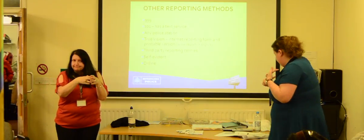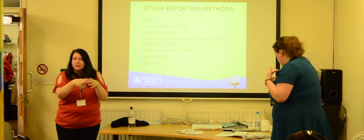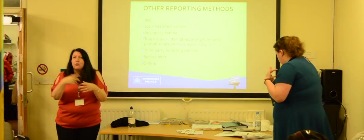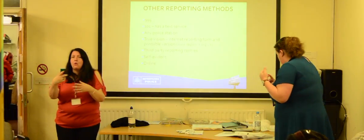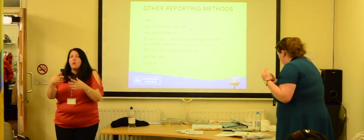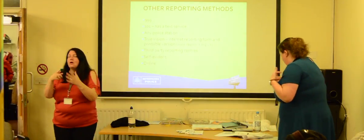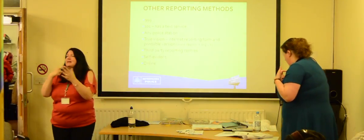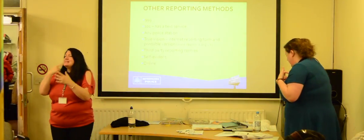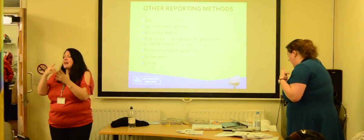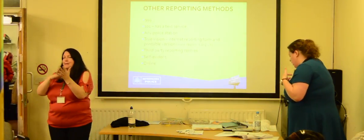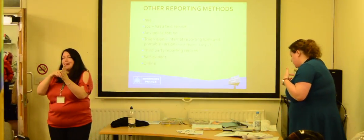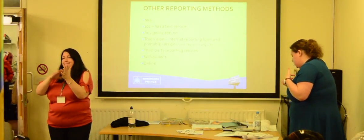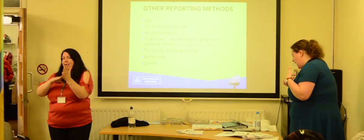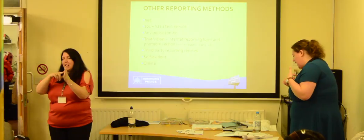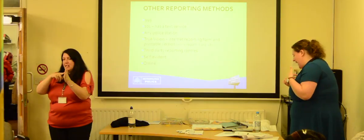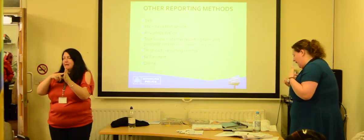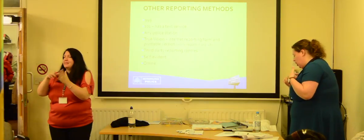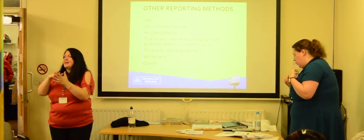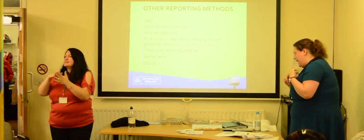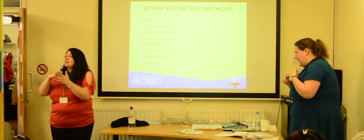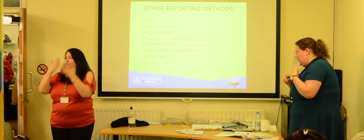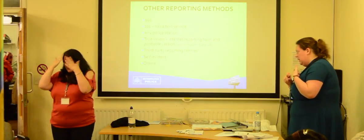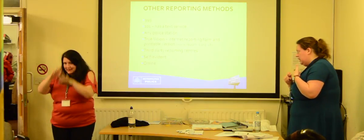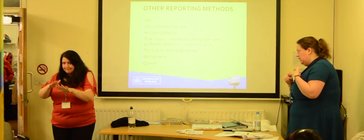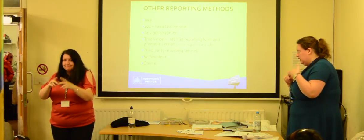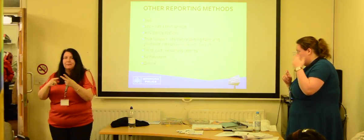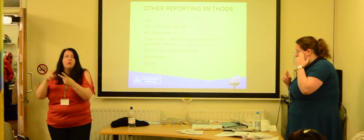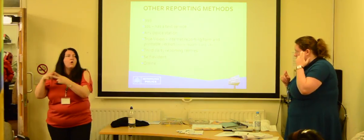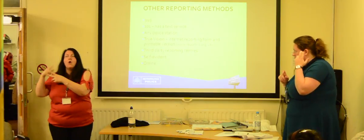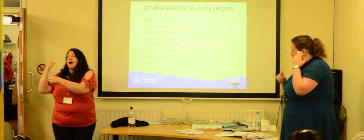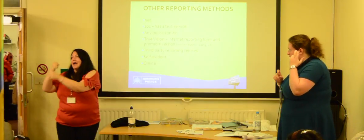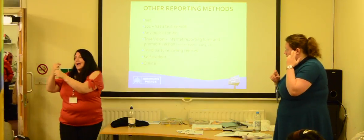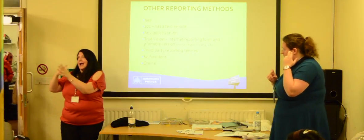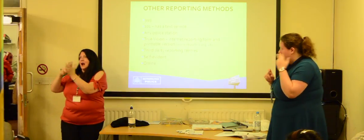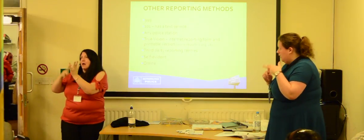everybody. And Gallup, G-A-L-O-P,